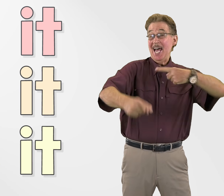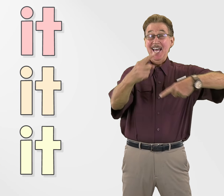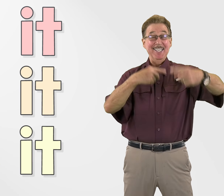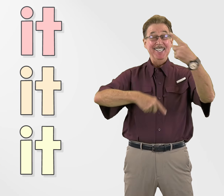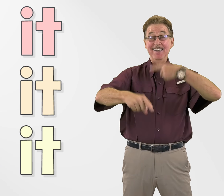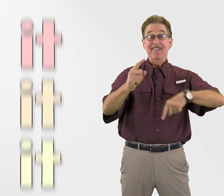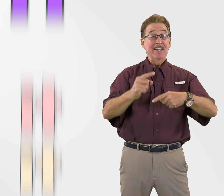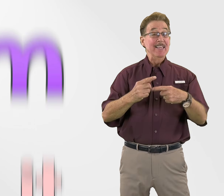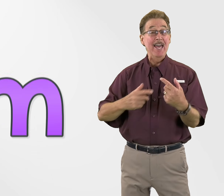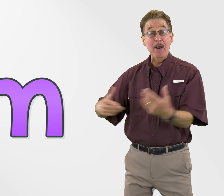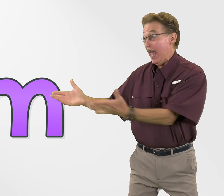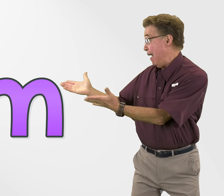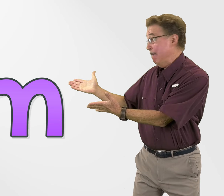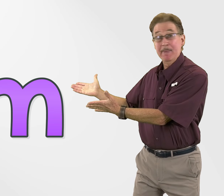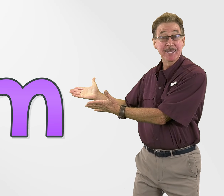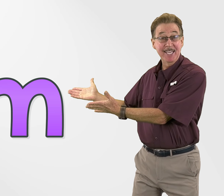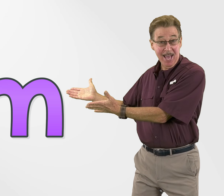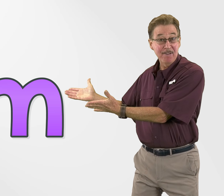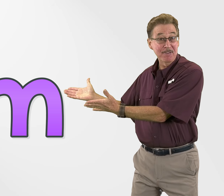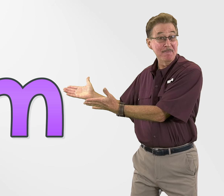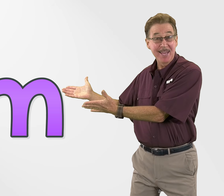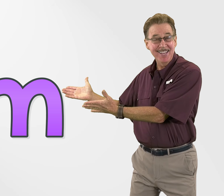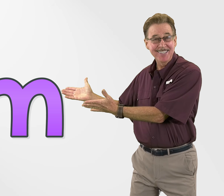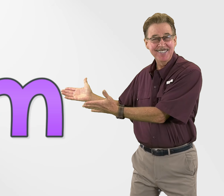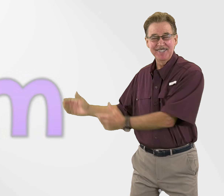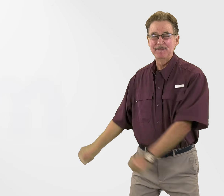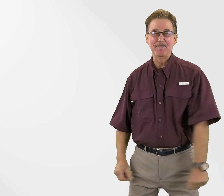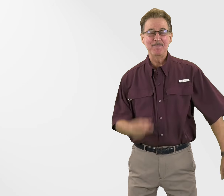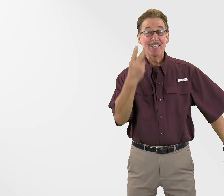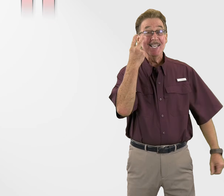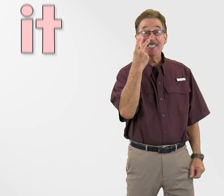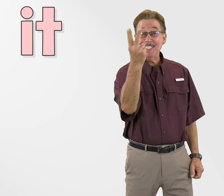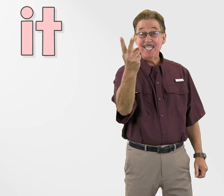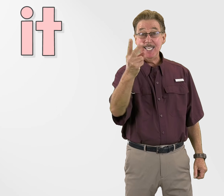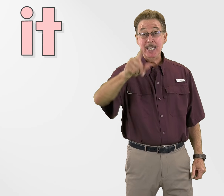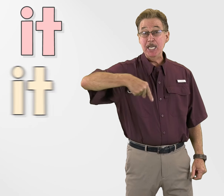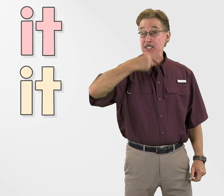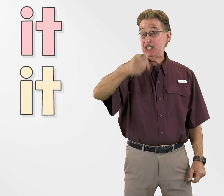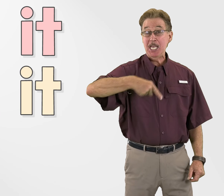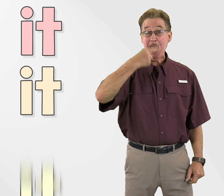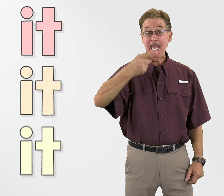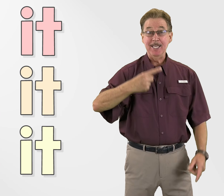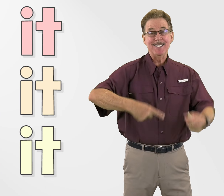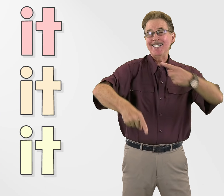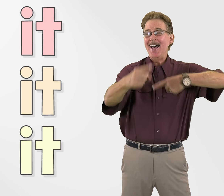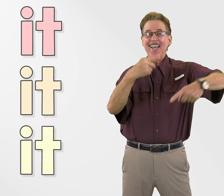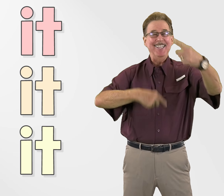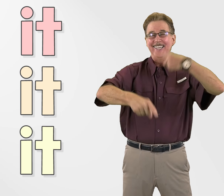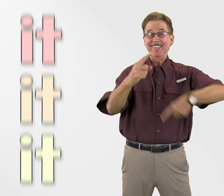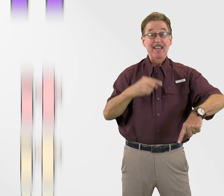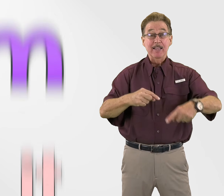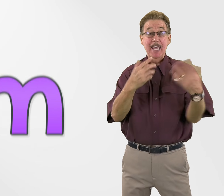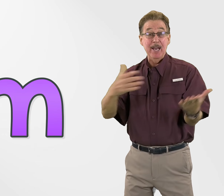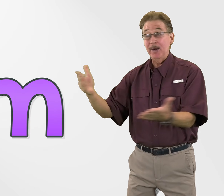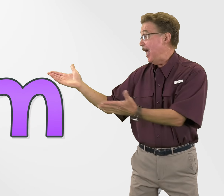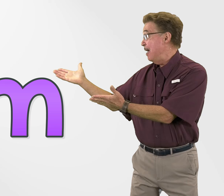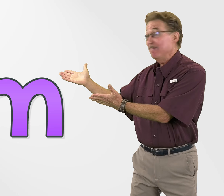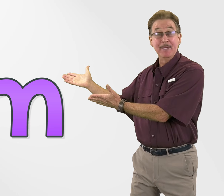sign it. Letter M in the alphabet. See it, say it, sign it. Letter M in